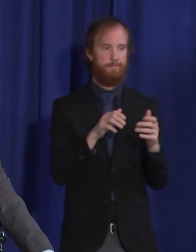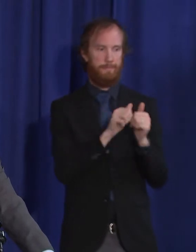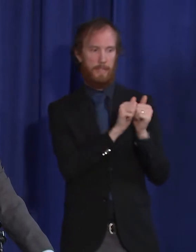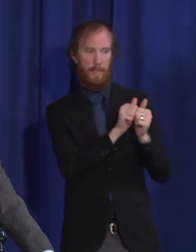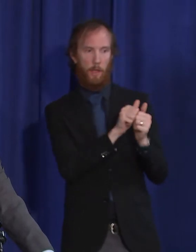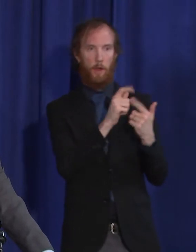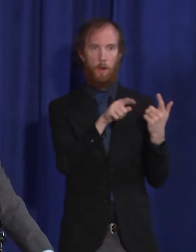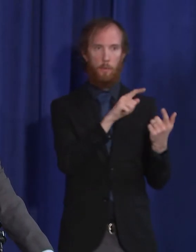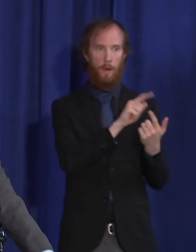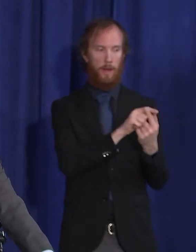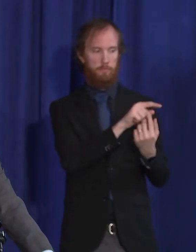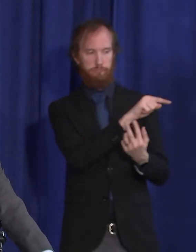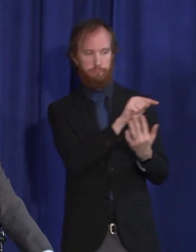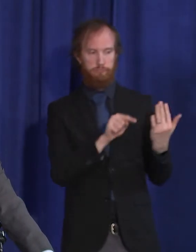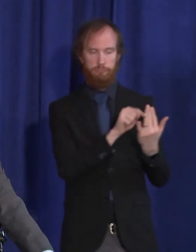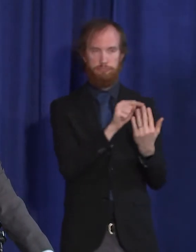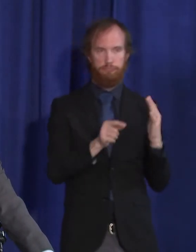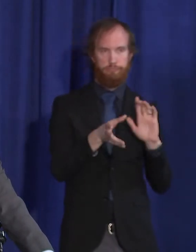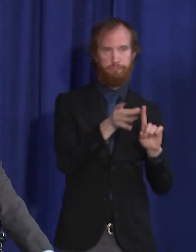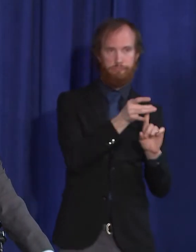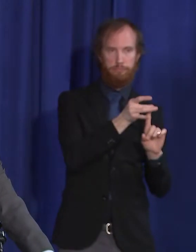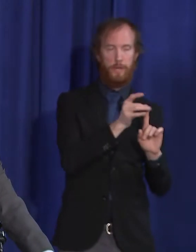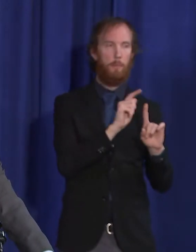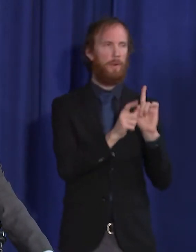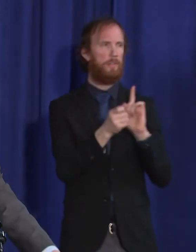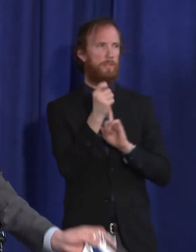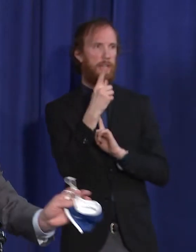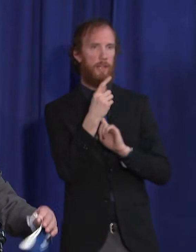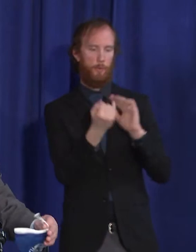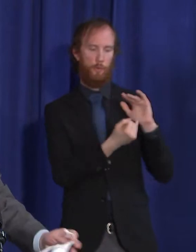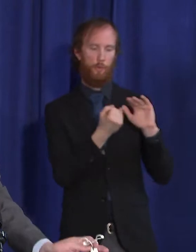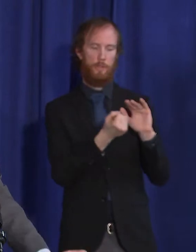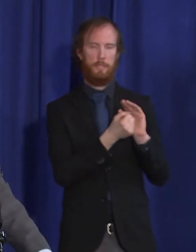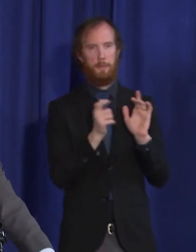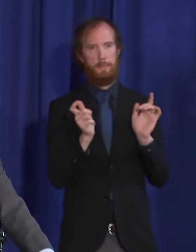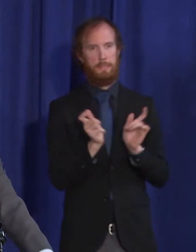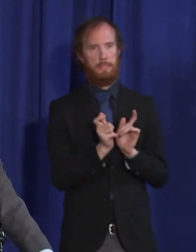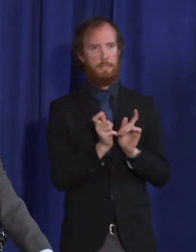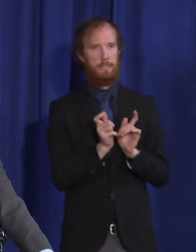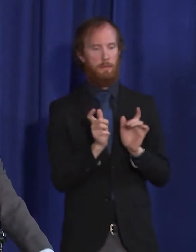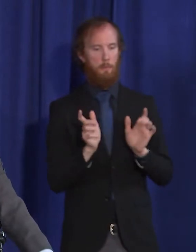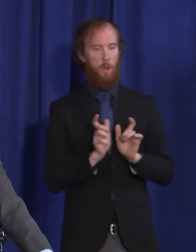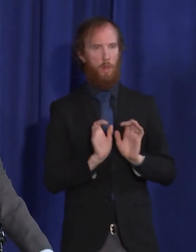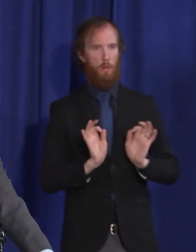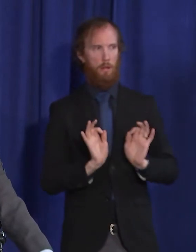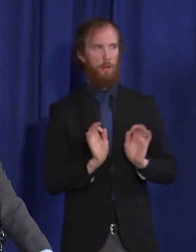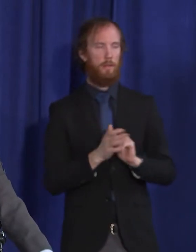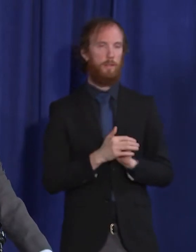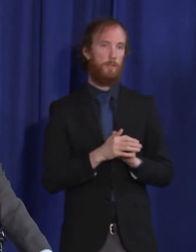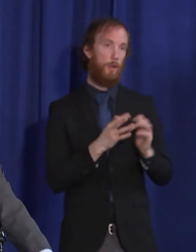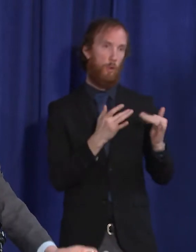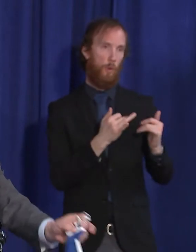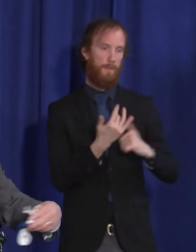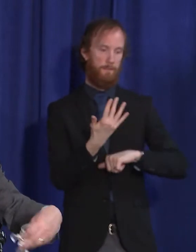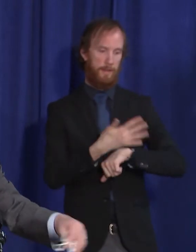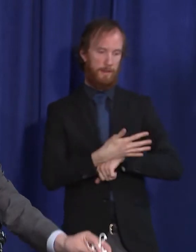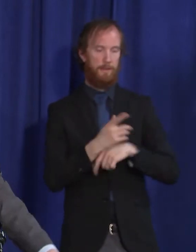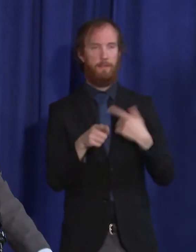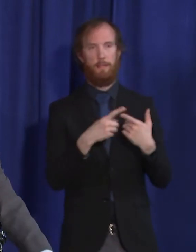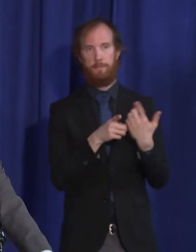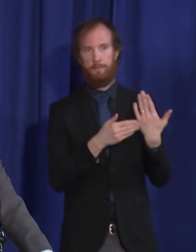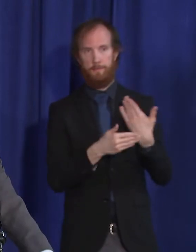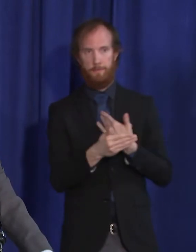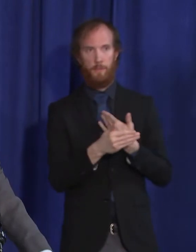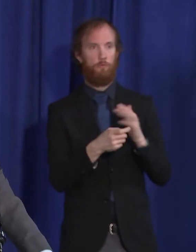good news is that the quarantine has been small. We are, because again, they come back after the 5th day, they are required to wear masks. Any other child